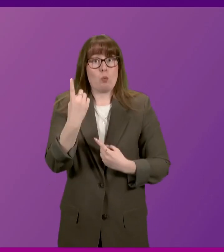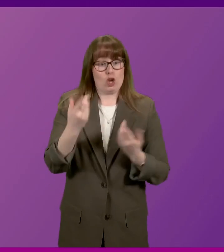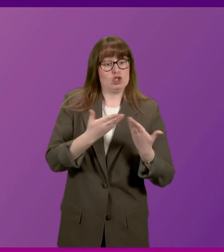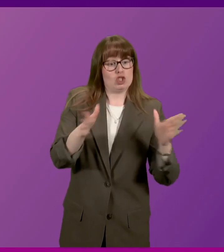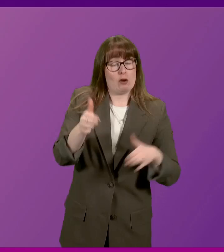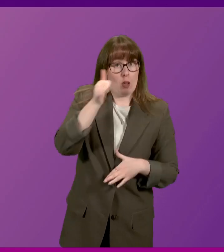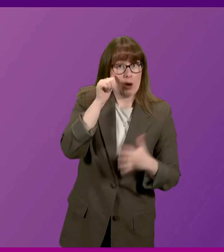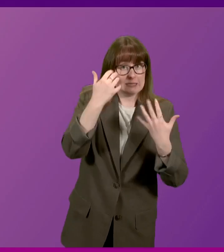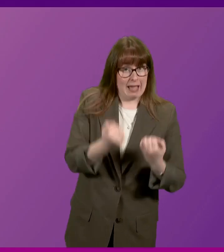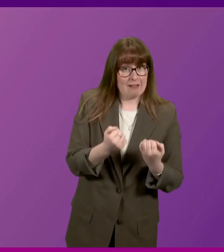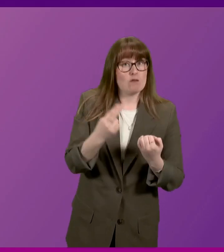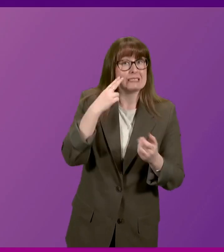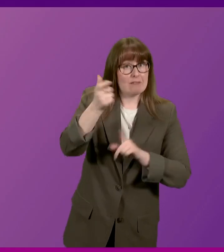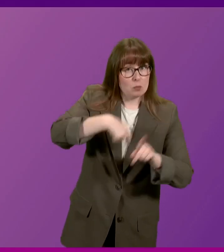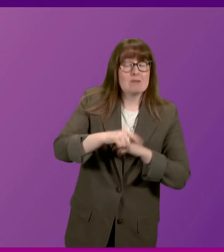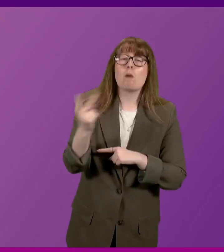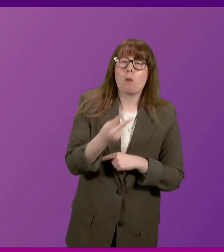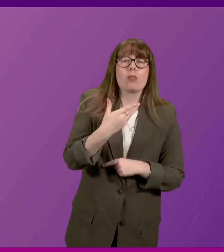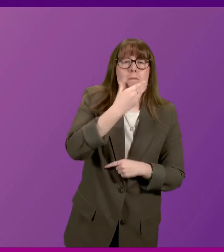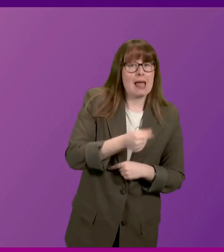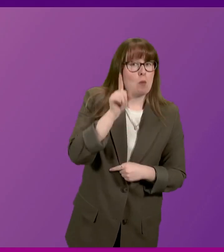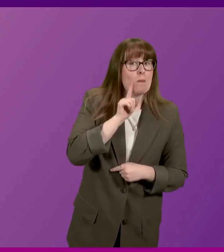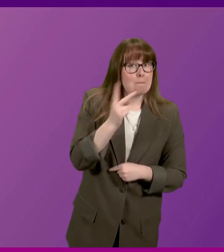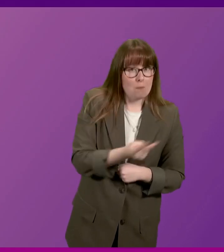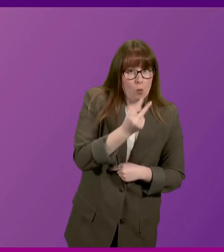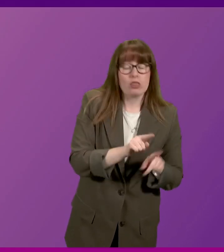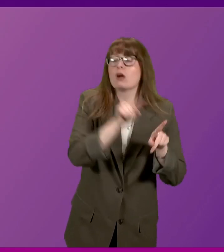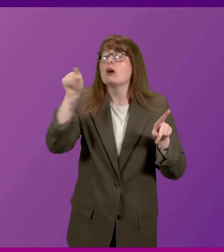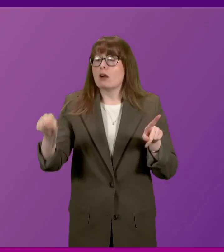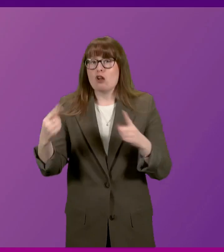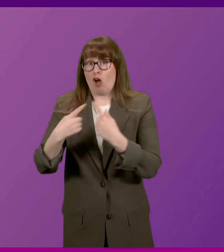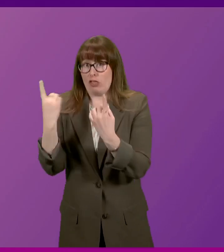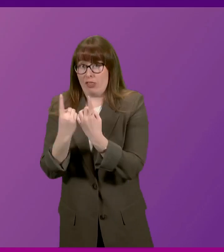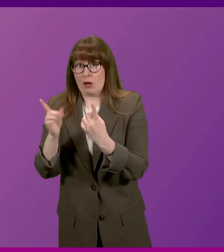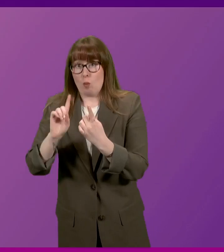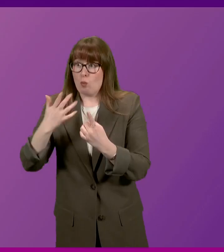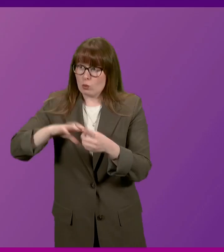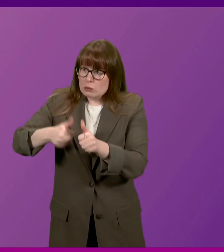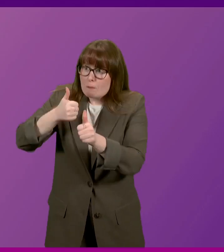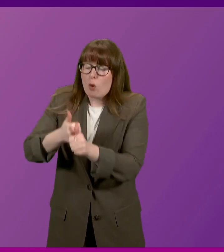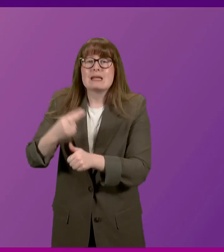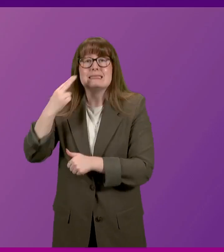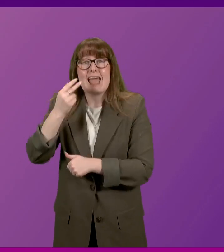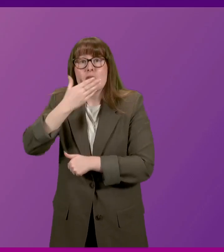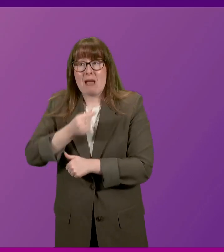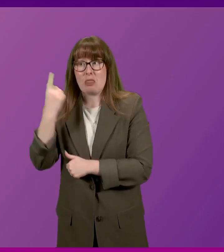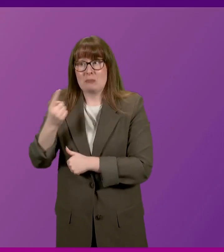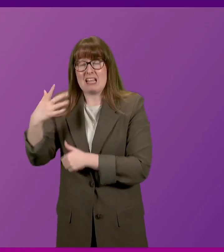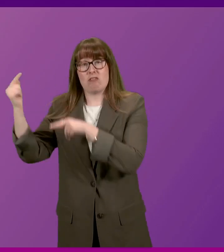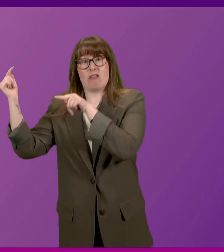awareness raising in the deaf community for both men and women, and others is actually looking to support deaf male perpetrators who have